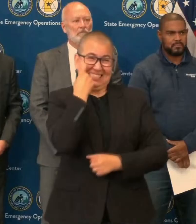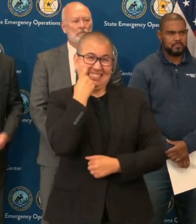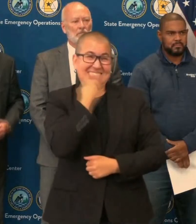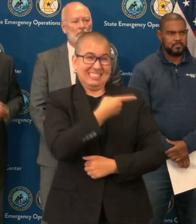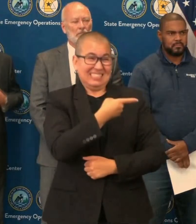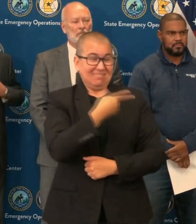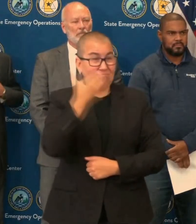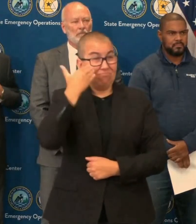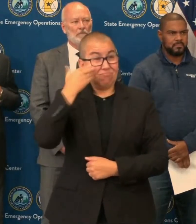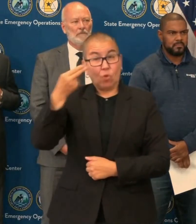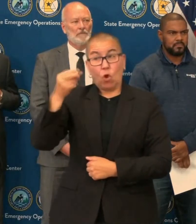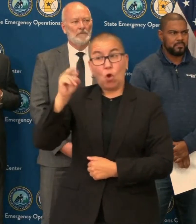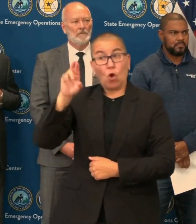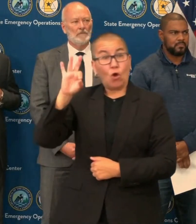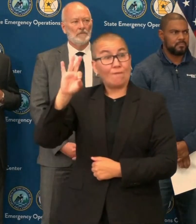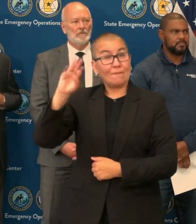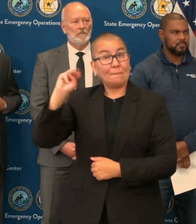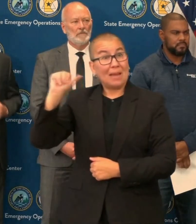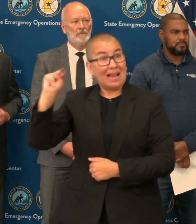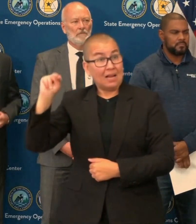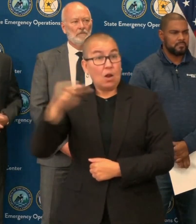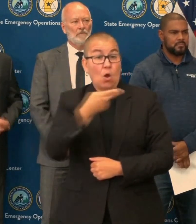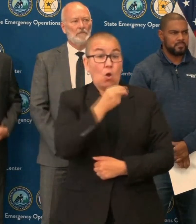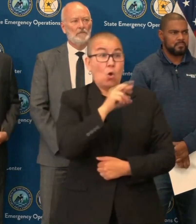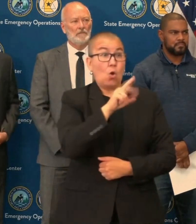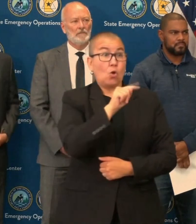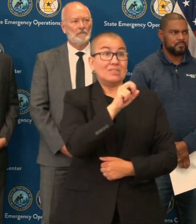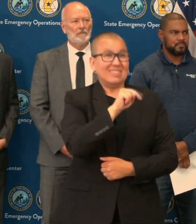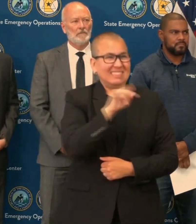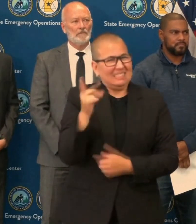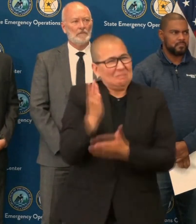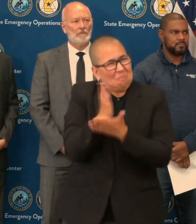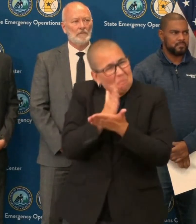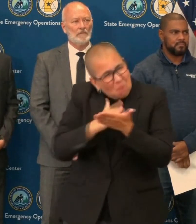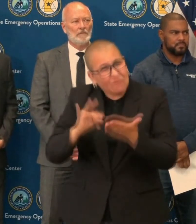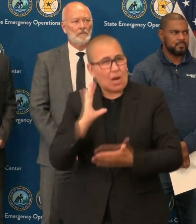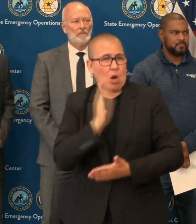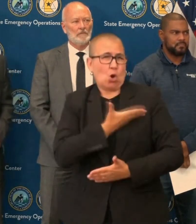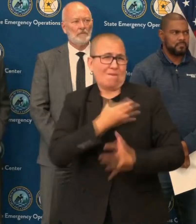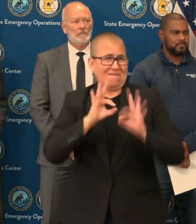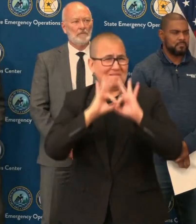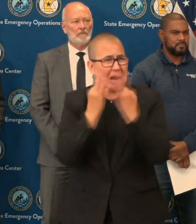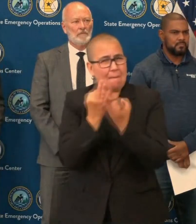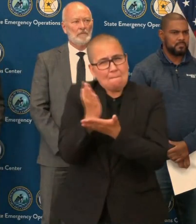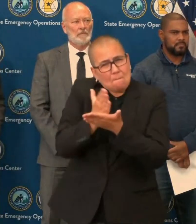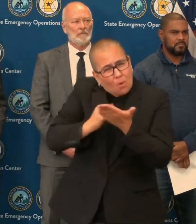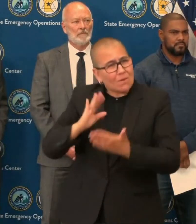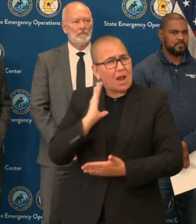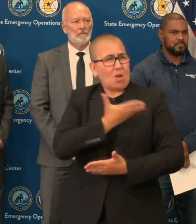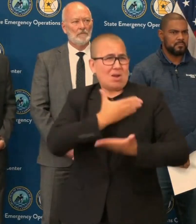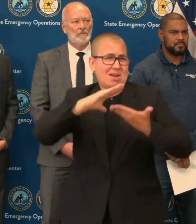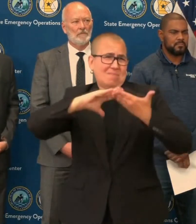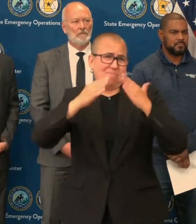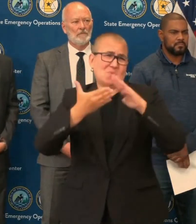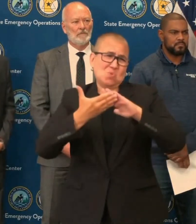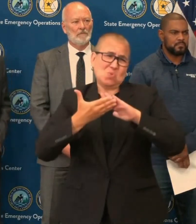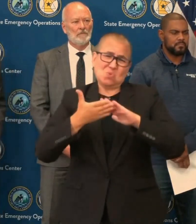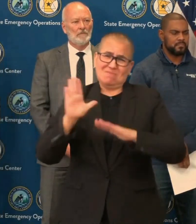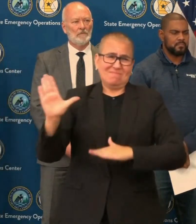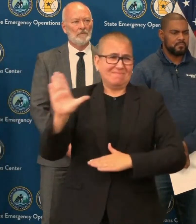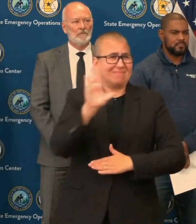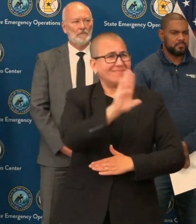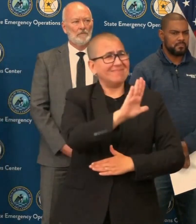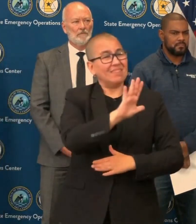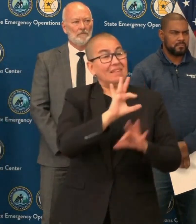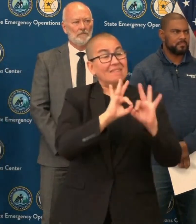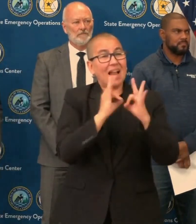family and the Hortman family are very much part of our communities, part of our fabric of our communities. And we really wish the families all the best.